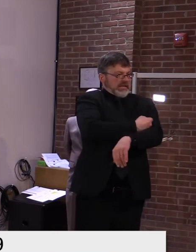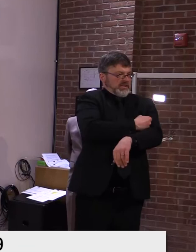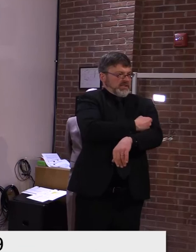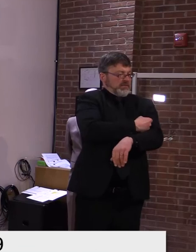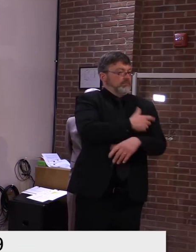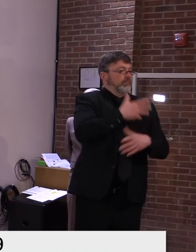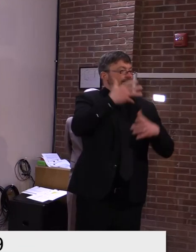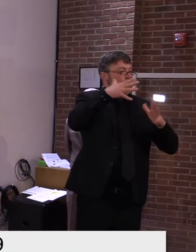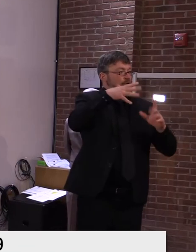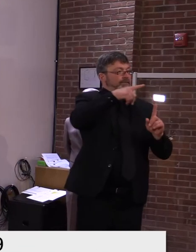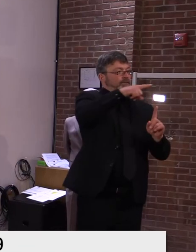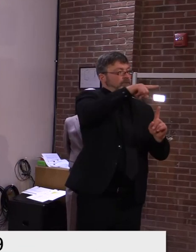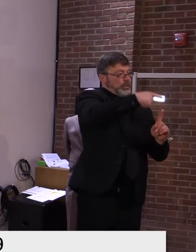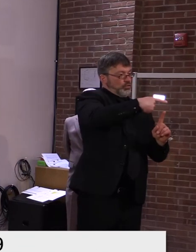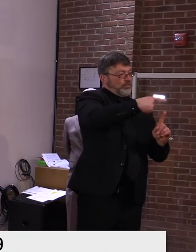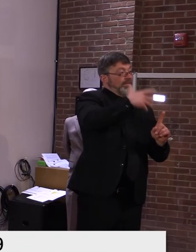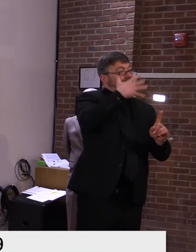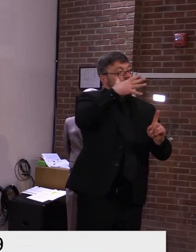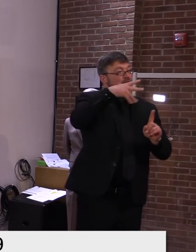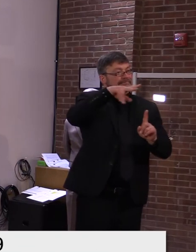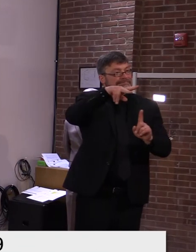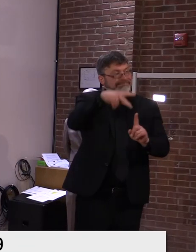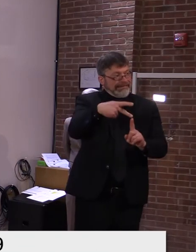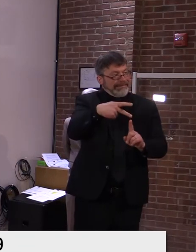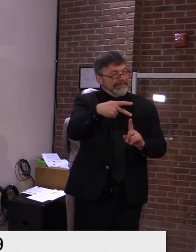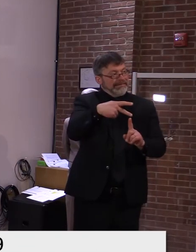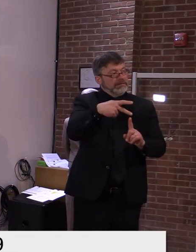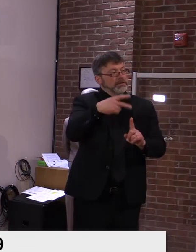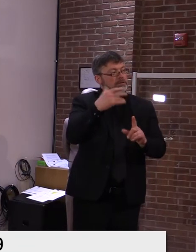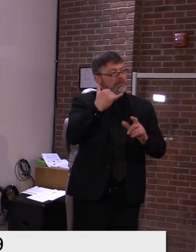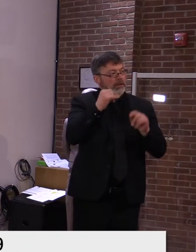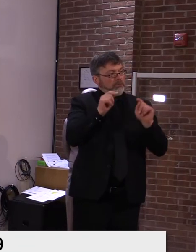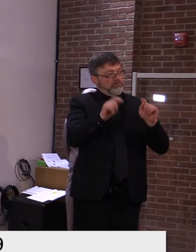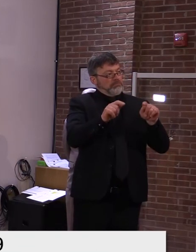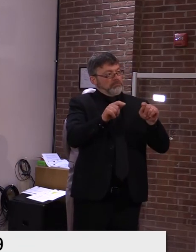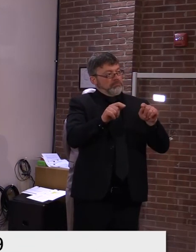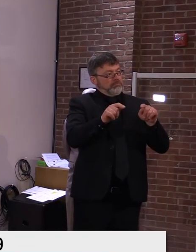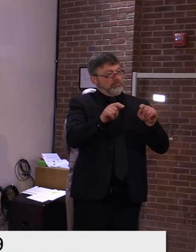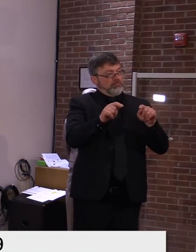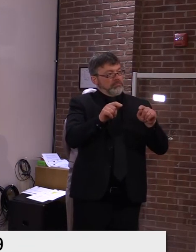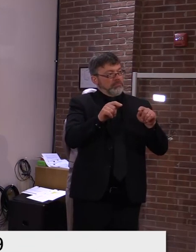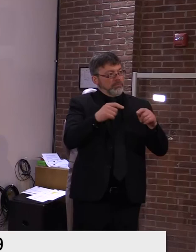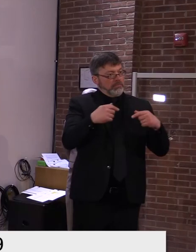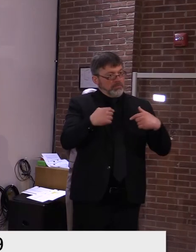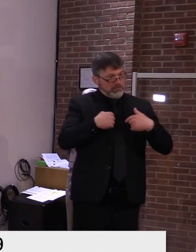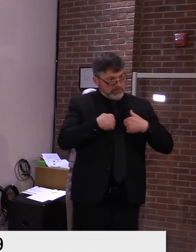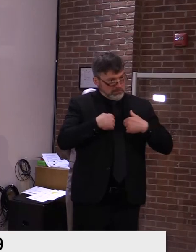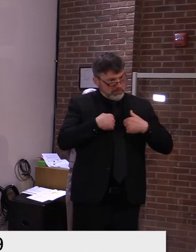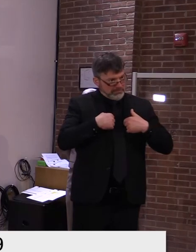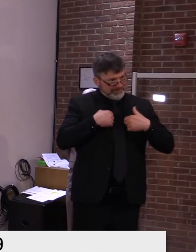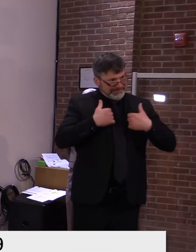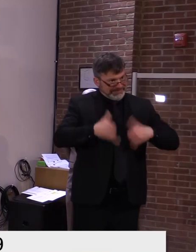transmit the virus despite not having yet any symptoms of their own?